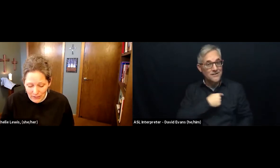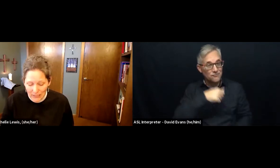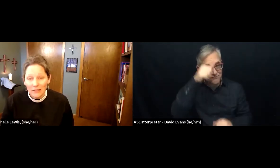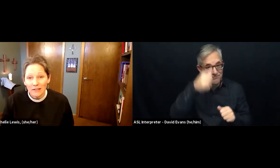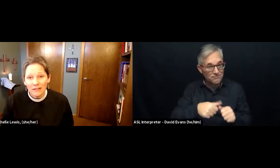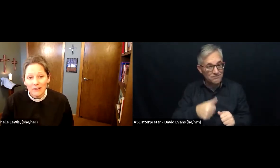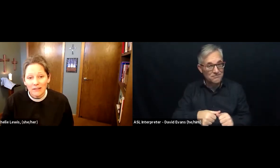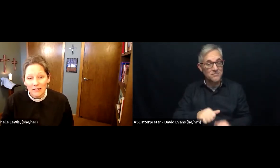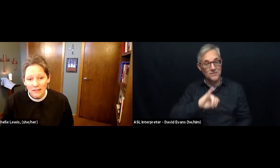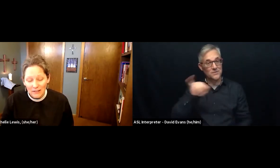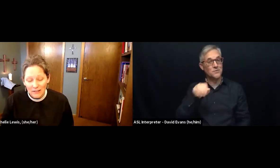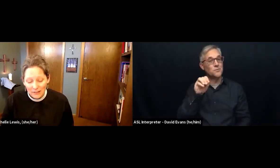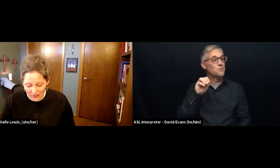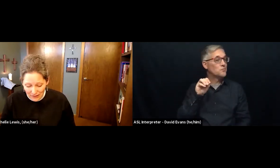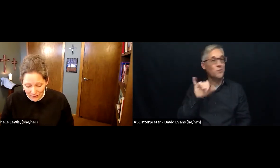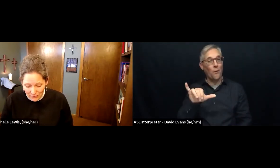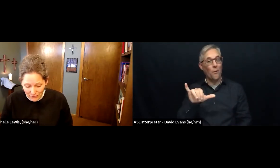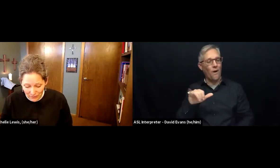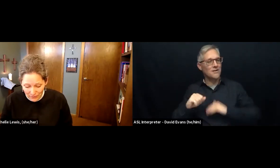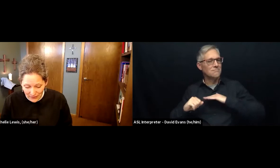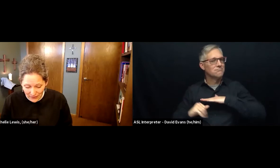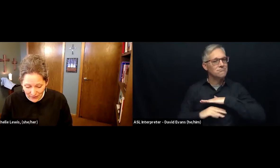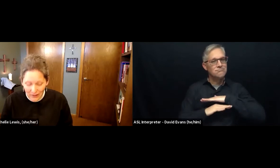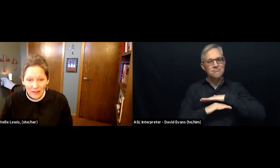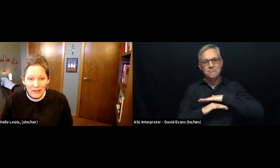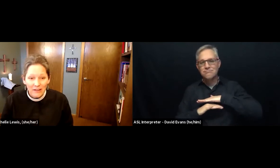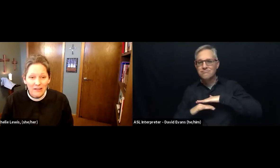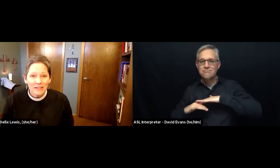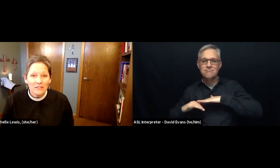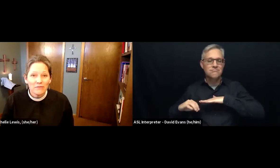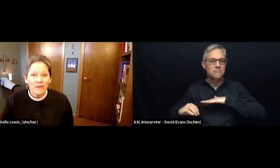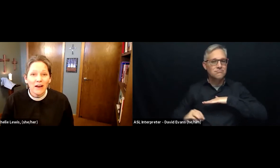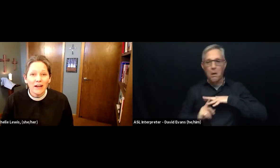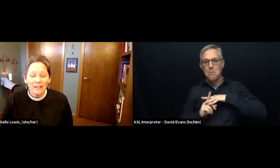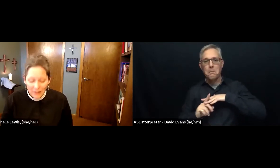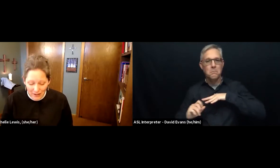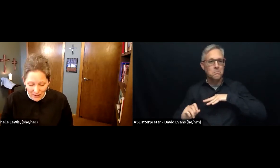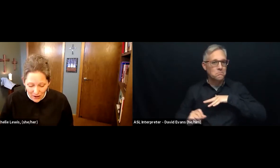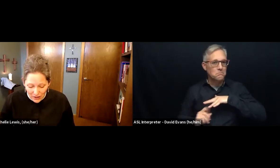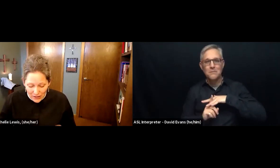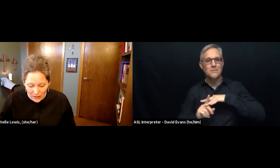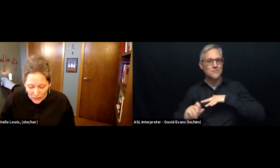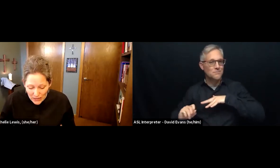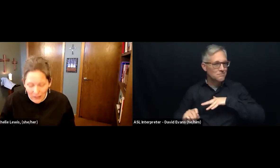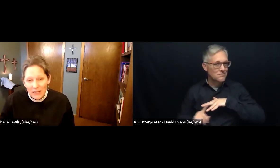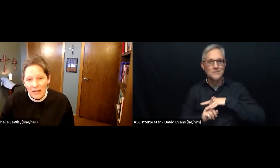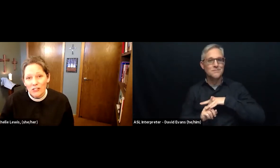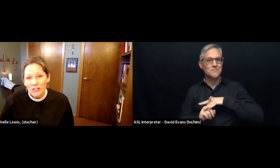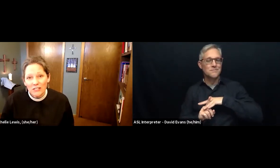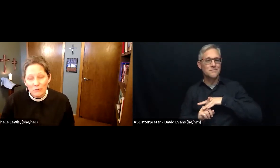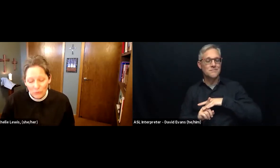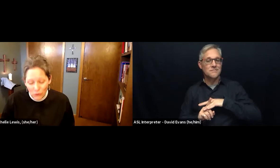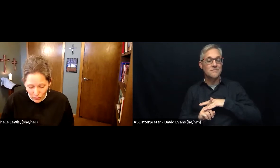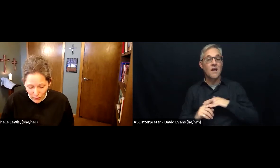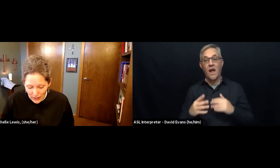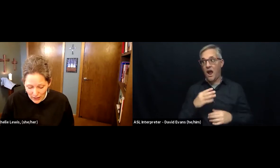we are grounded in. find our reconnection